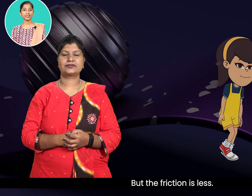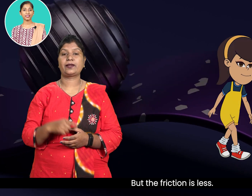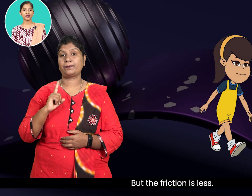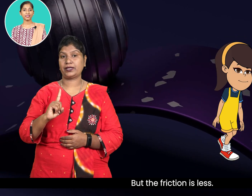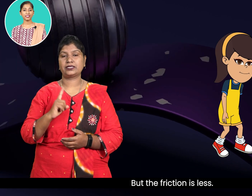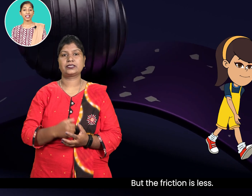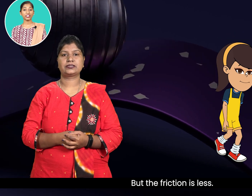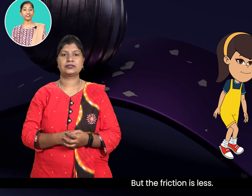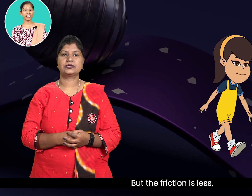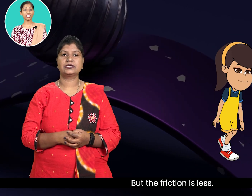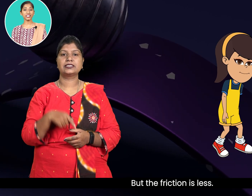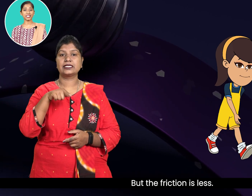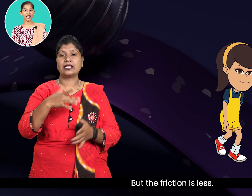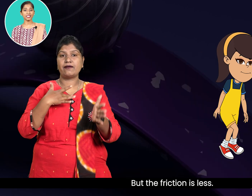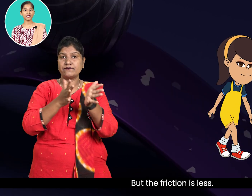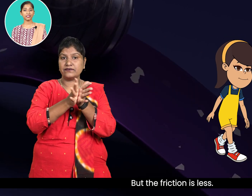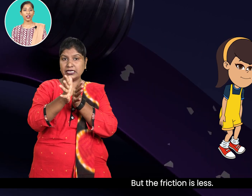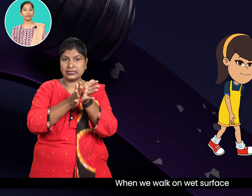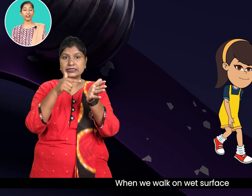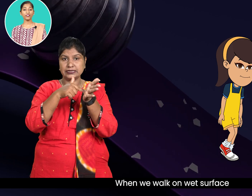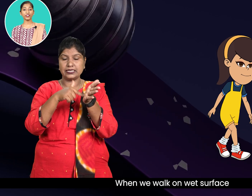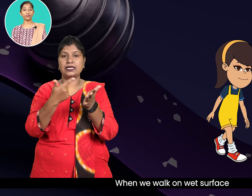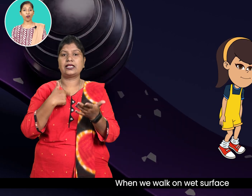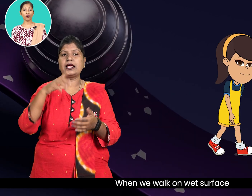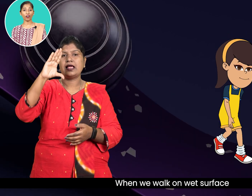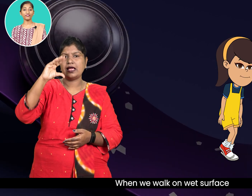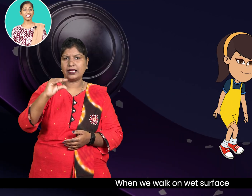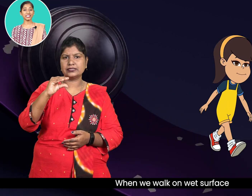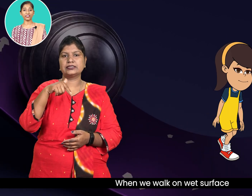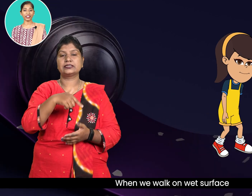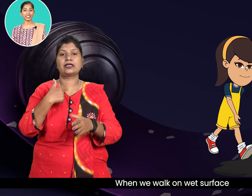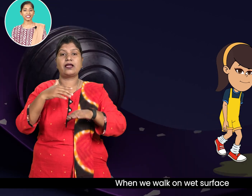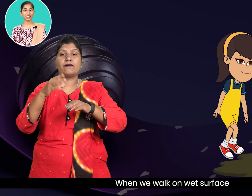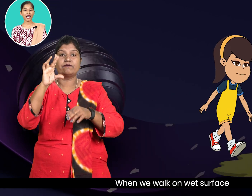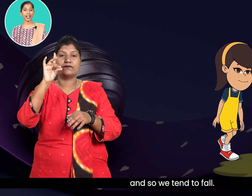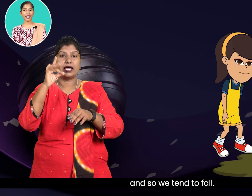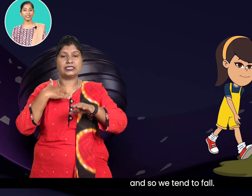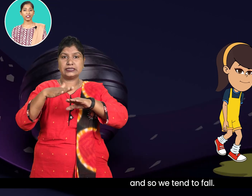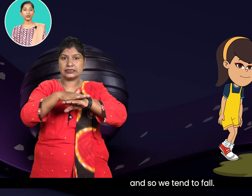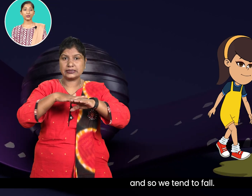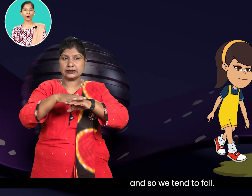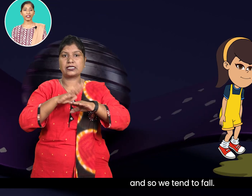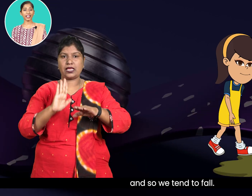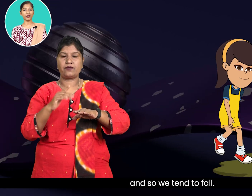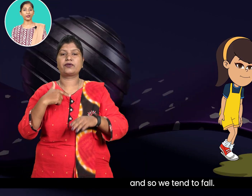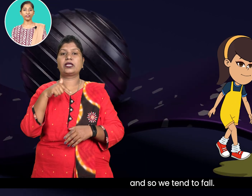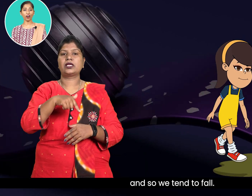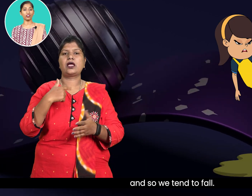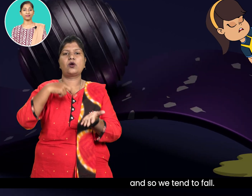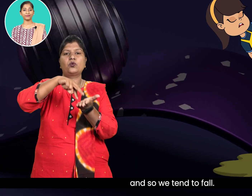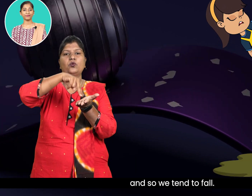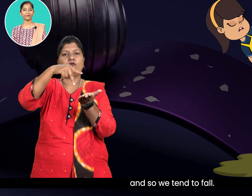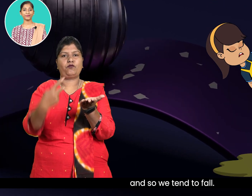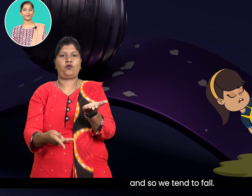But the friction is less when we walk on wet surface and so we tend to